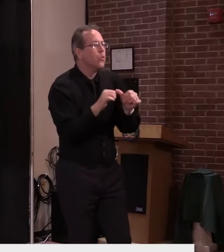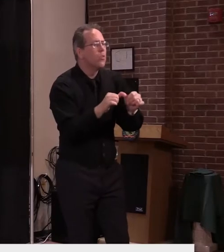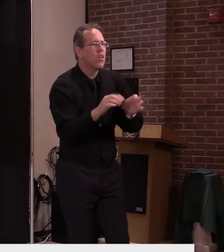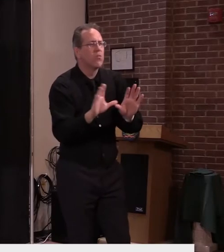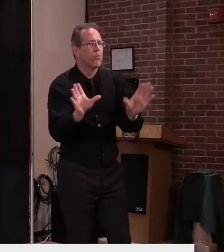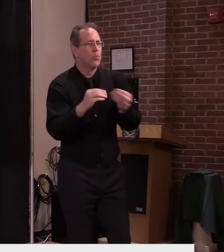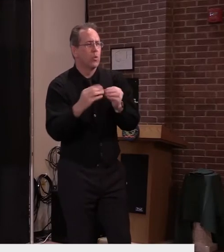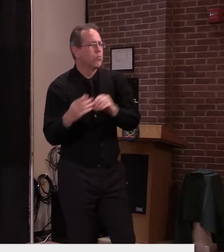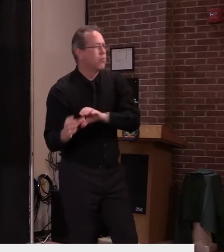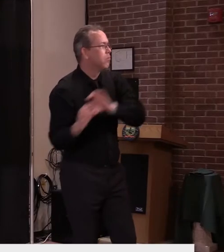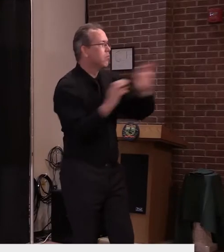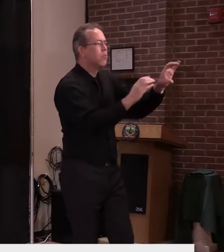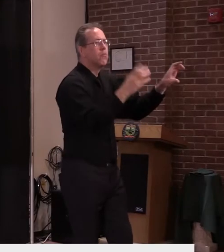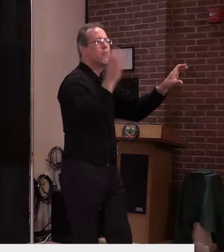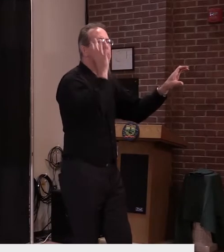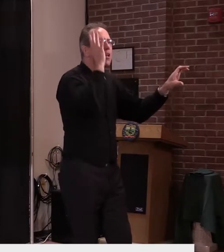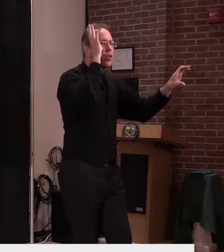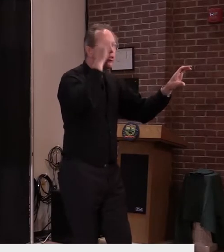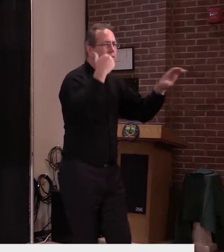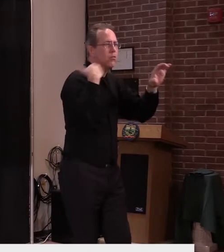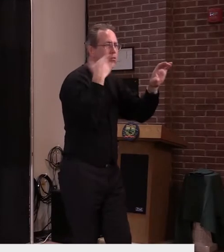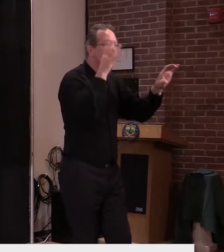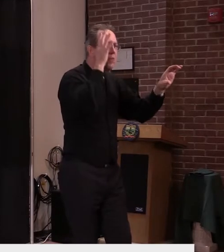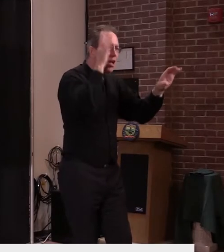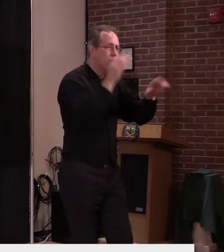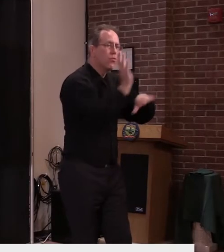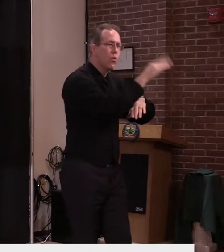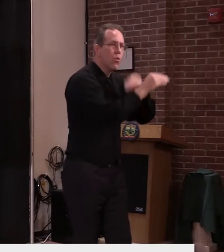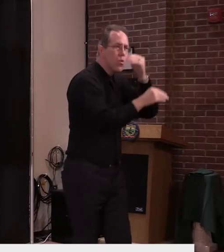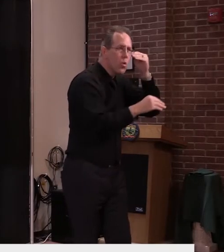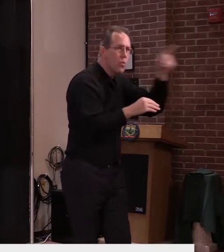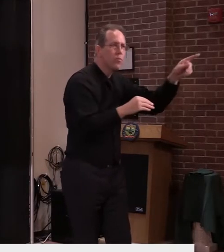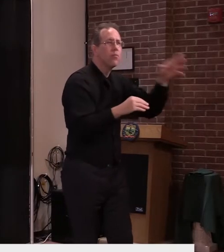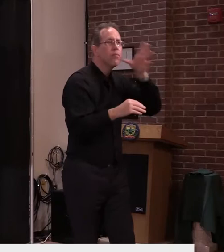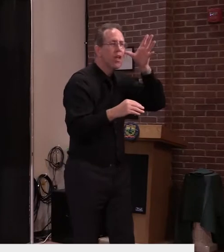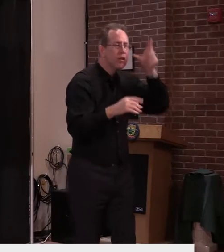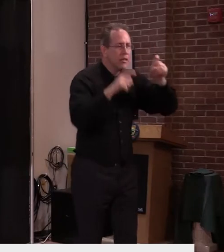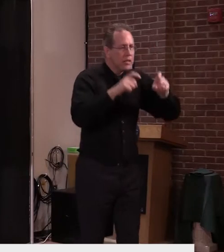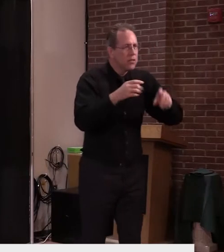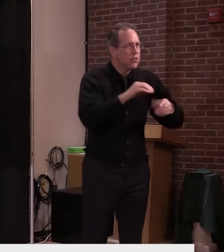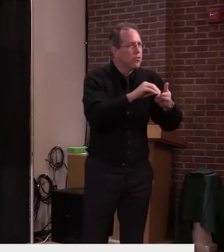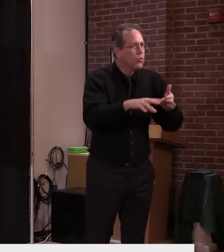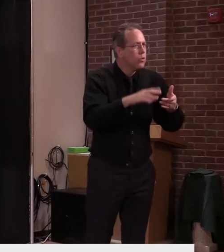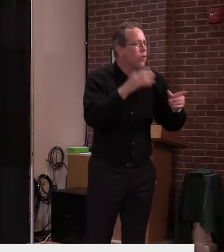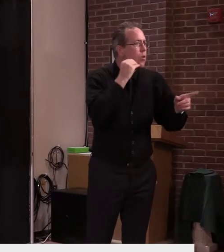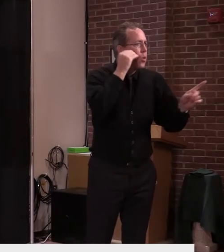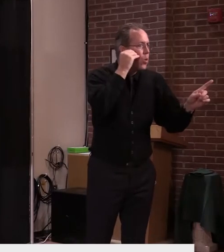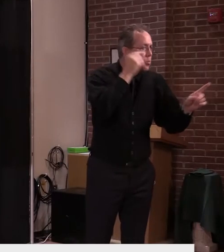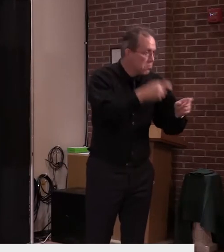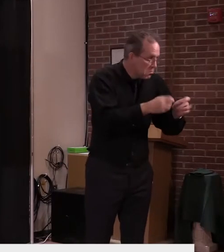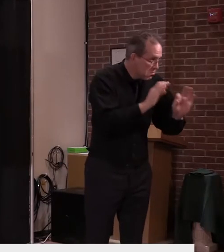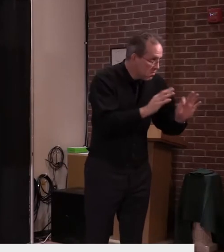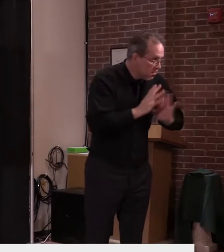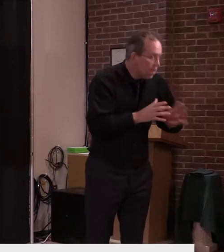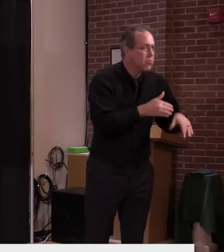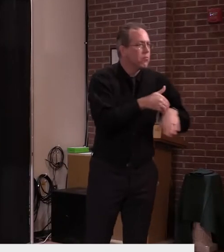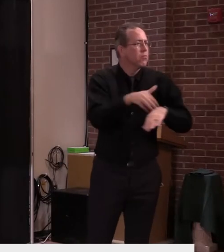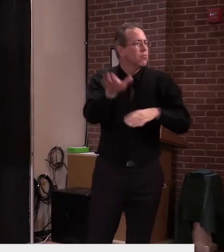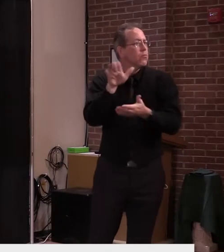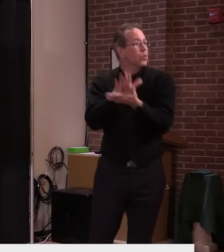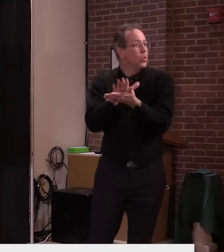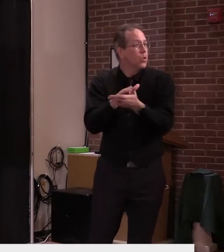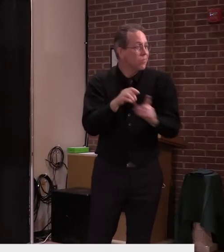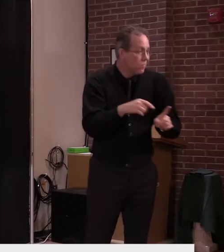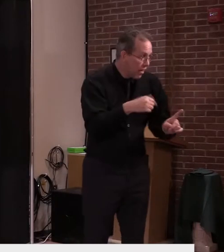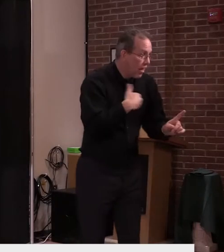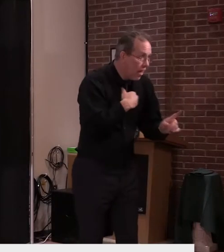home. Both the response notification and the use of antigen testing will be closely tied to our updated